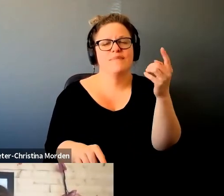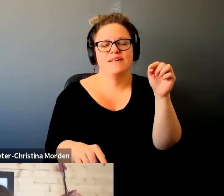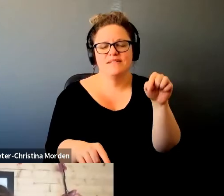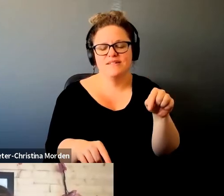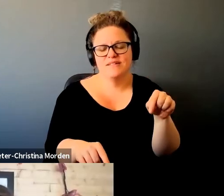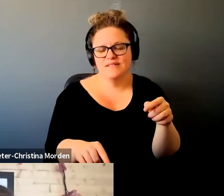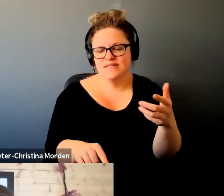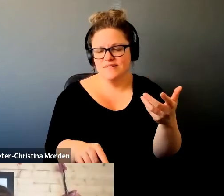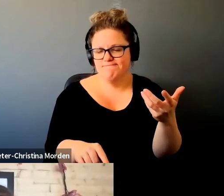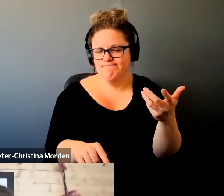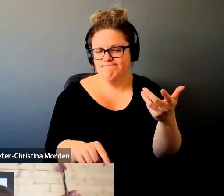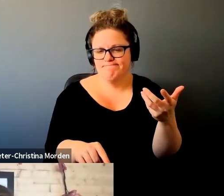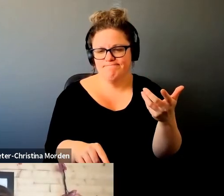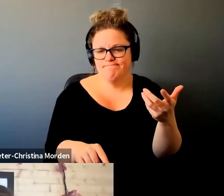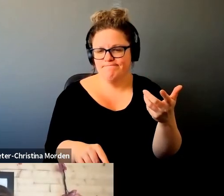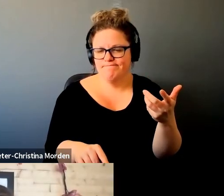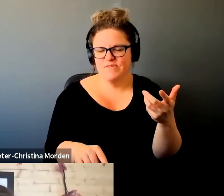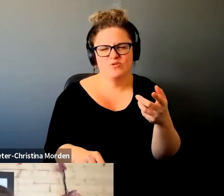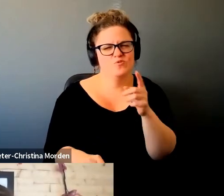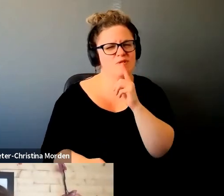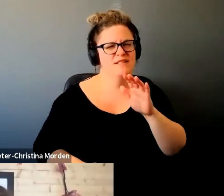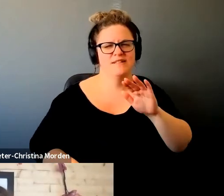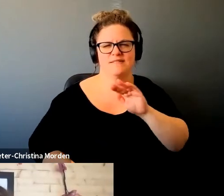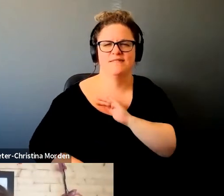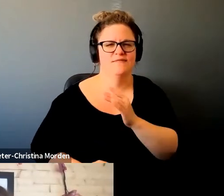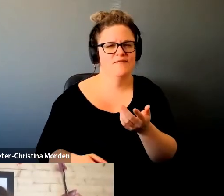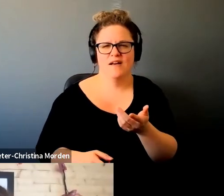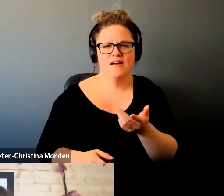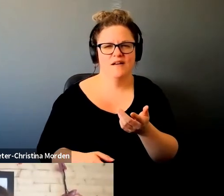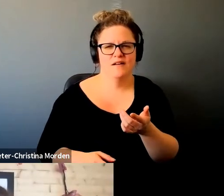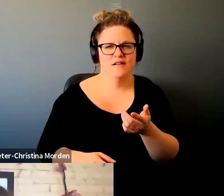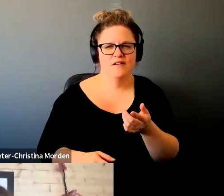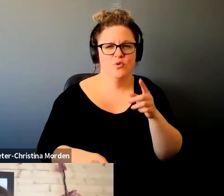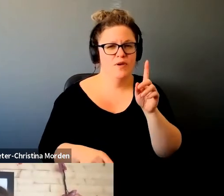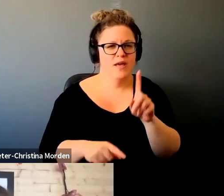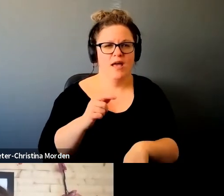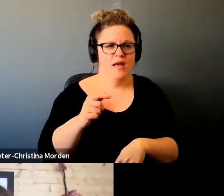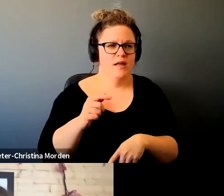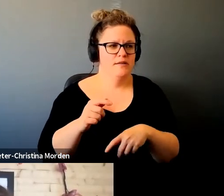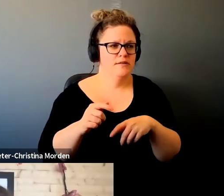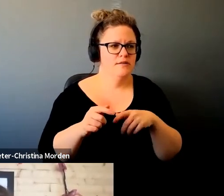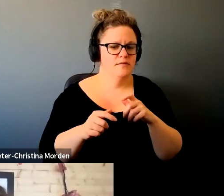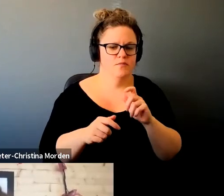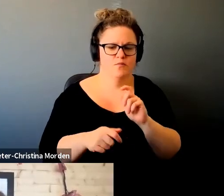is irreplaceably satisfying to me personally.